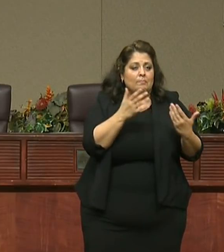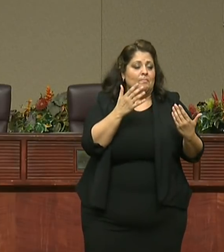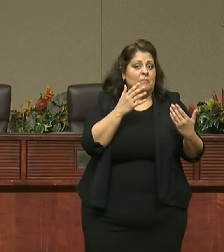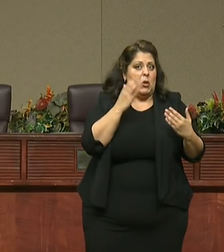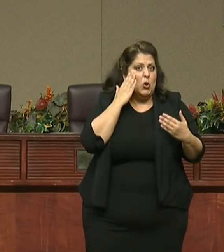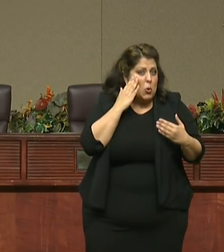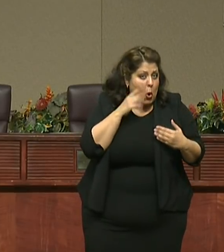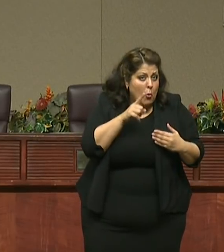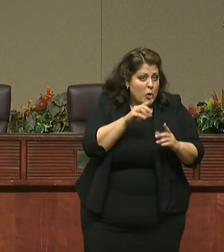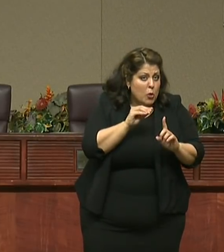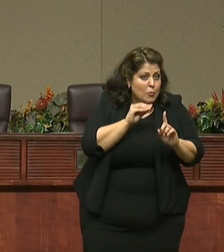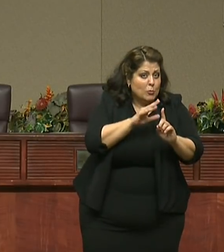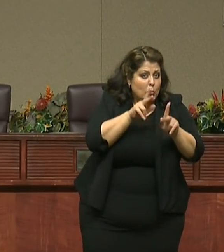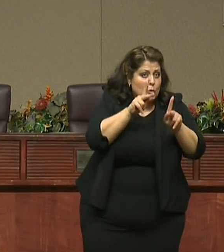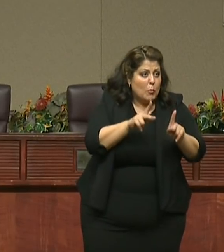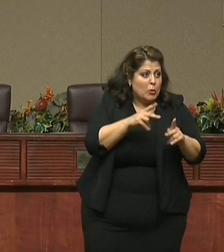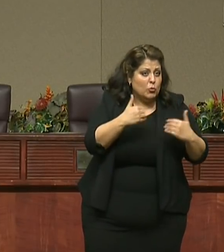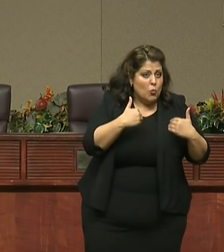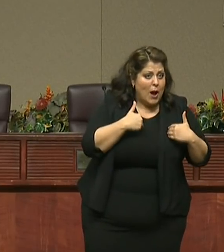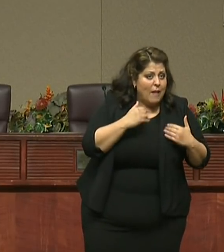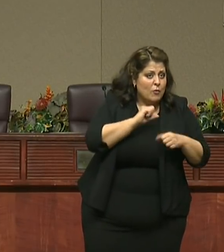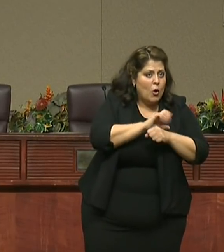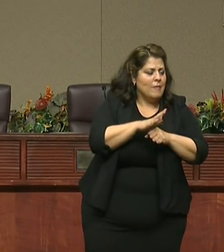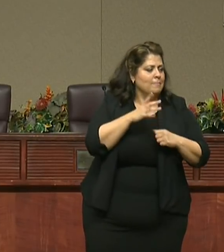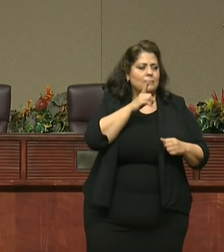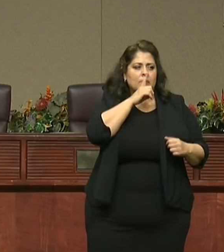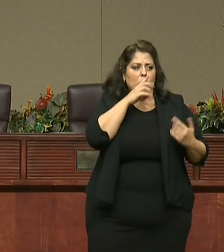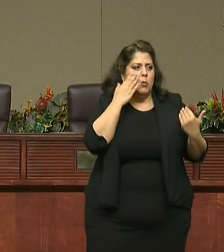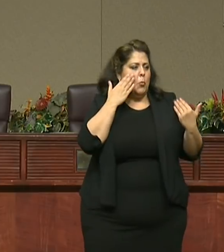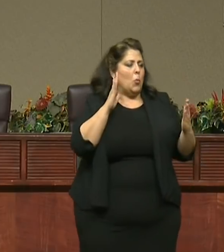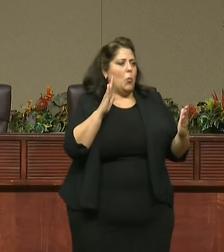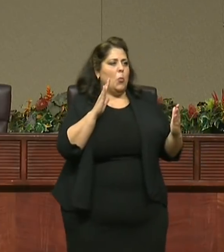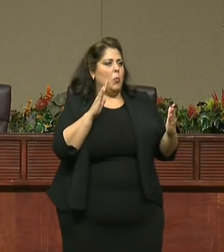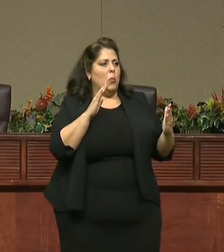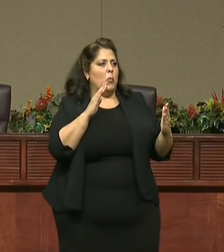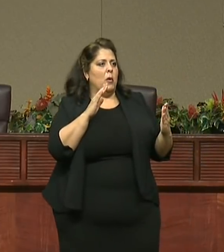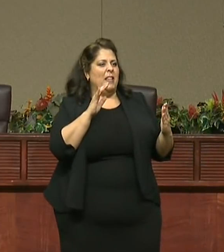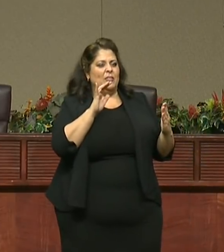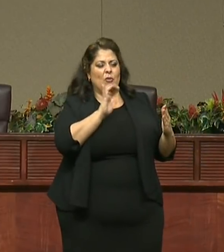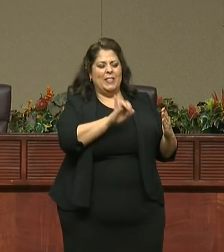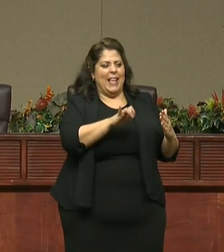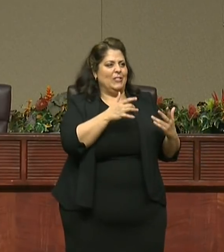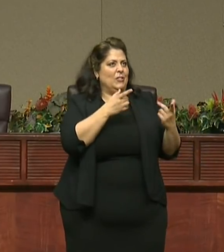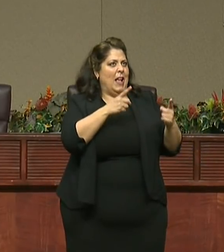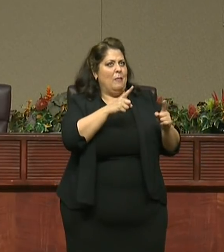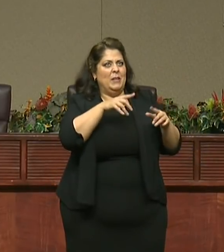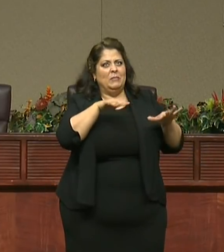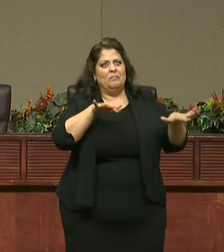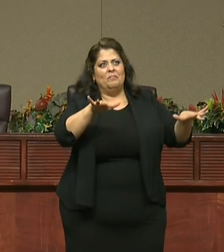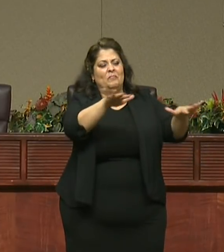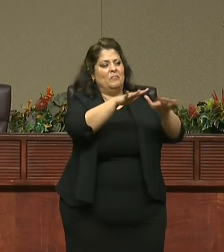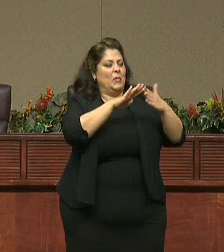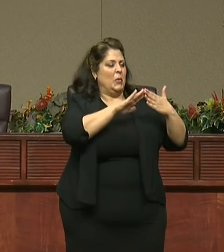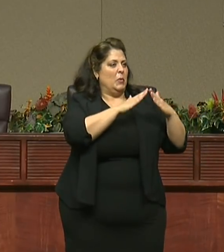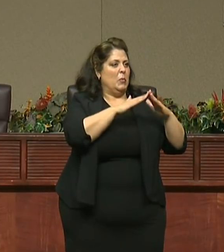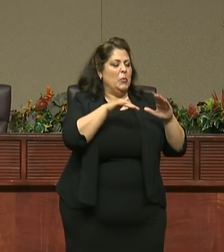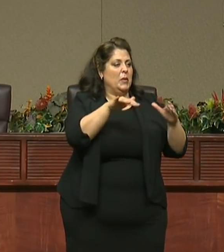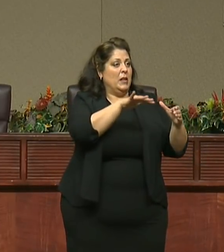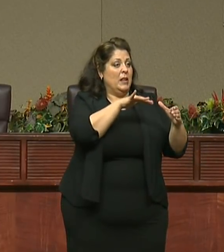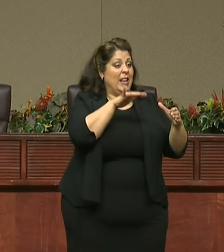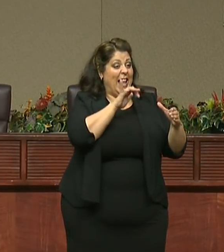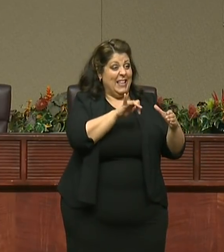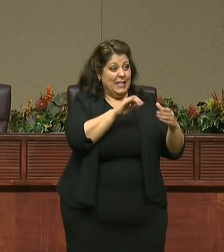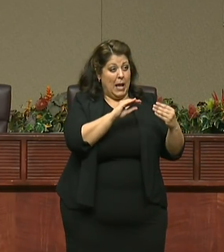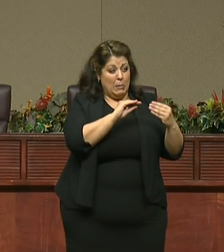exposed to someone positive. So those are trends in the community, and as it becomes larger and larger